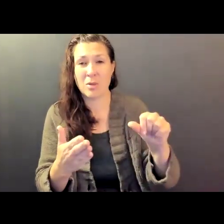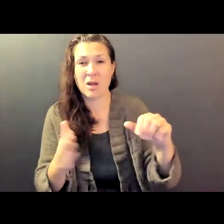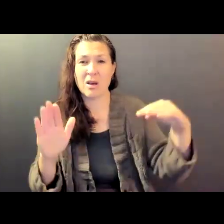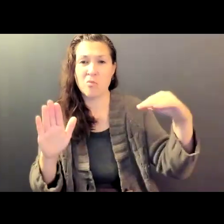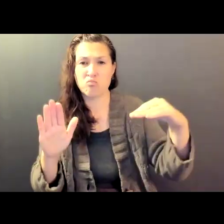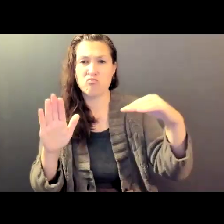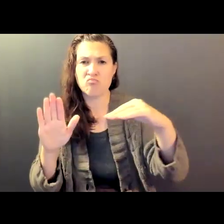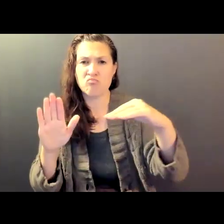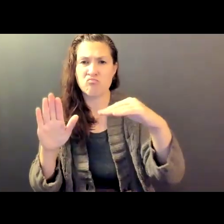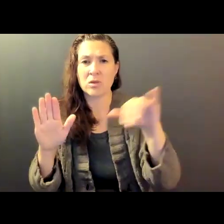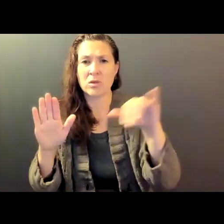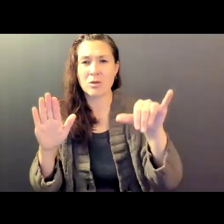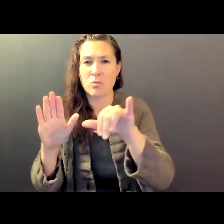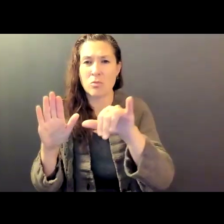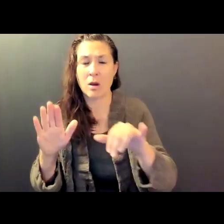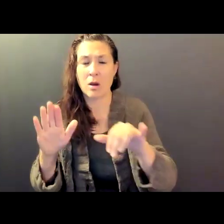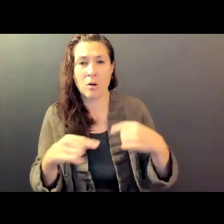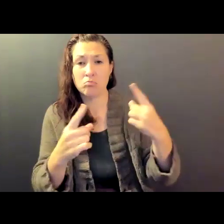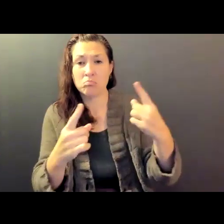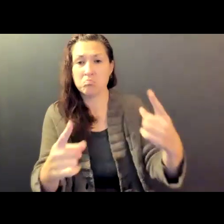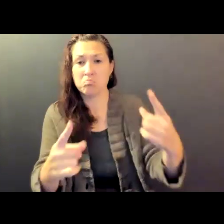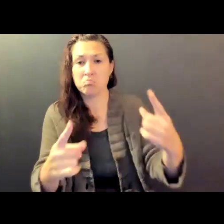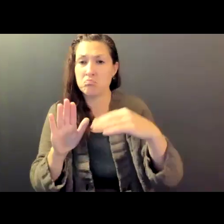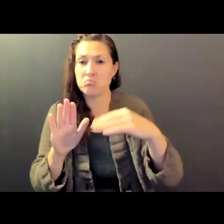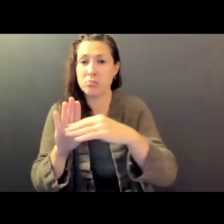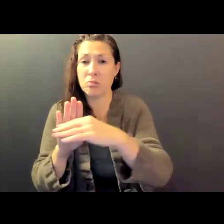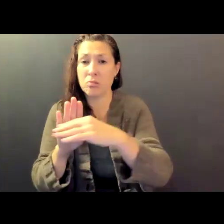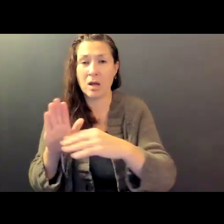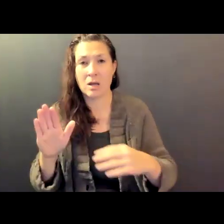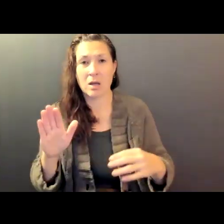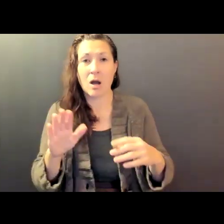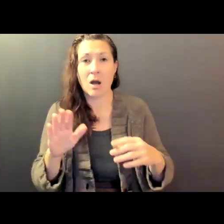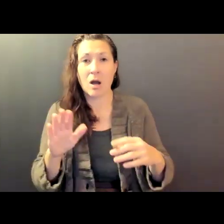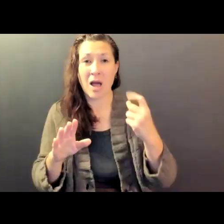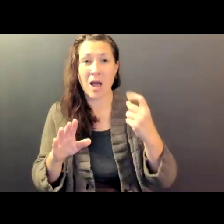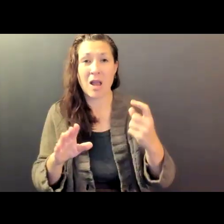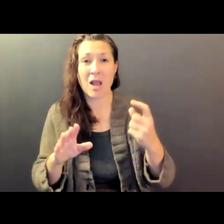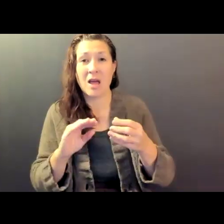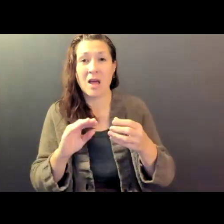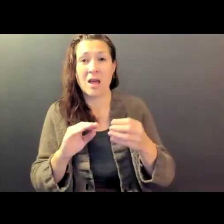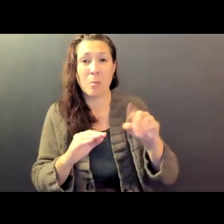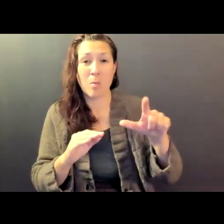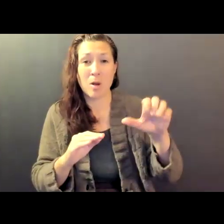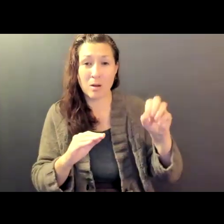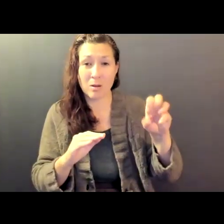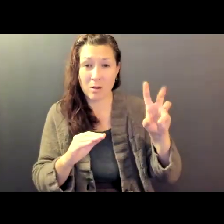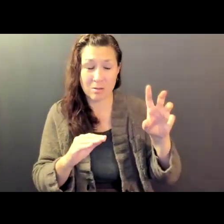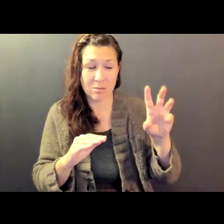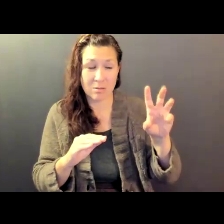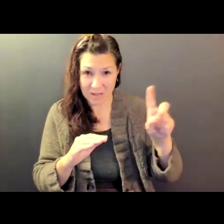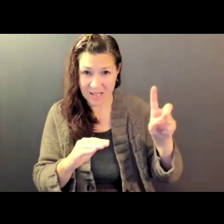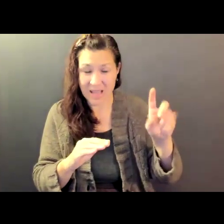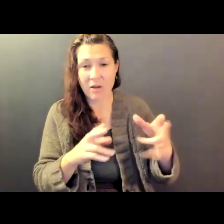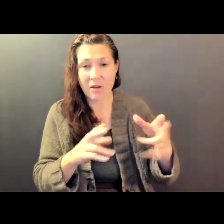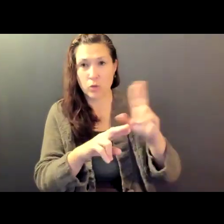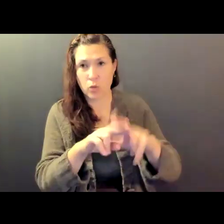to where we were historically, the number of multilingual learners with disabilities has increased. And we know for school year 25,